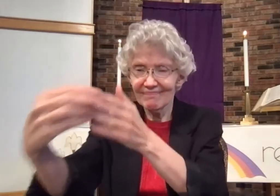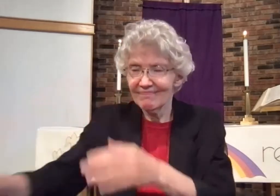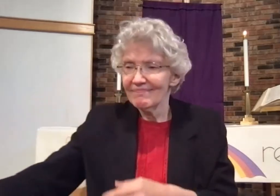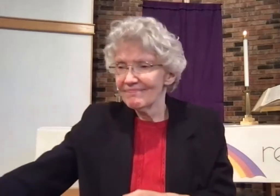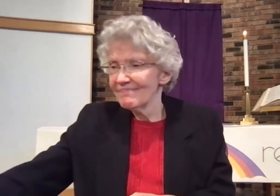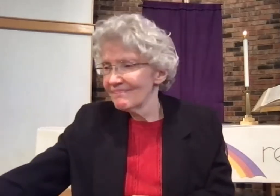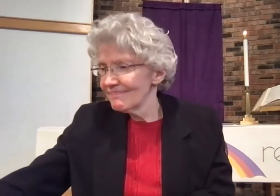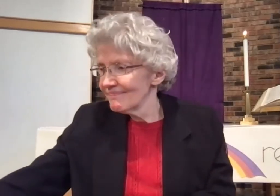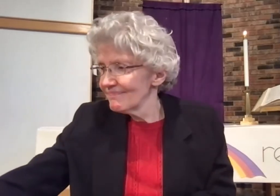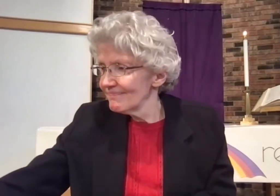Follow where the Holy Spirit leads.